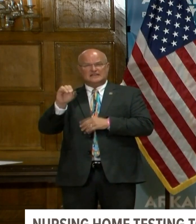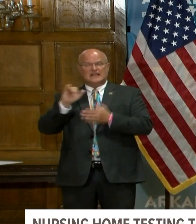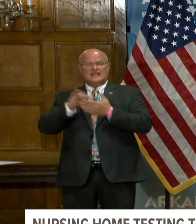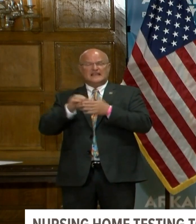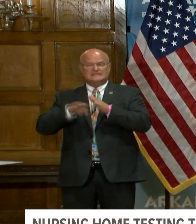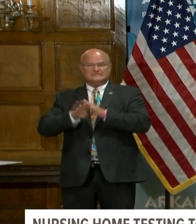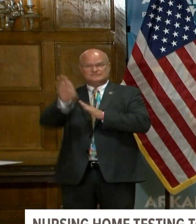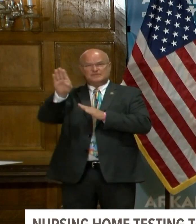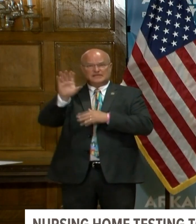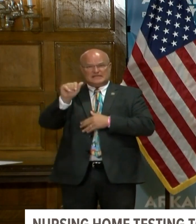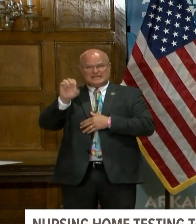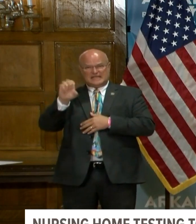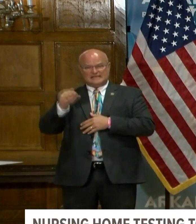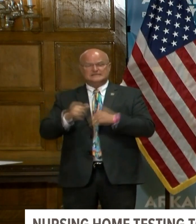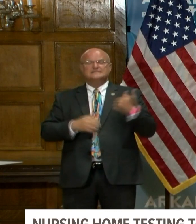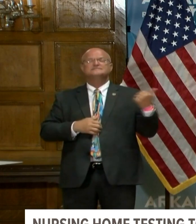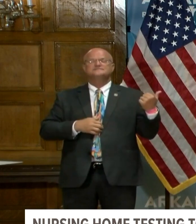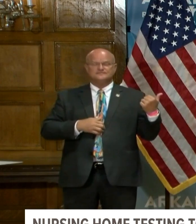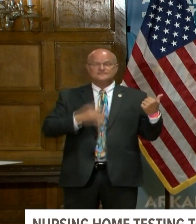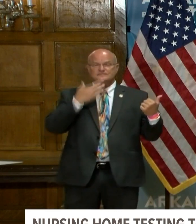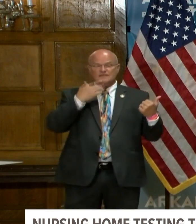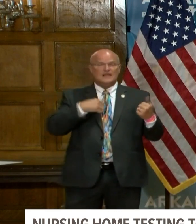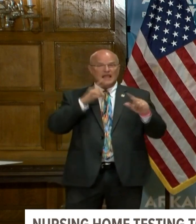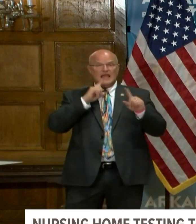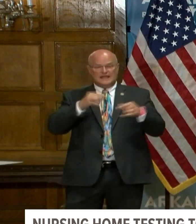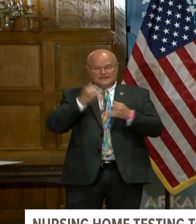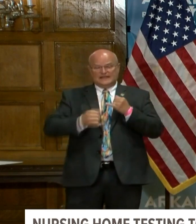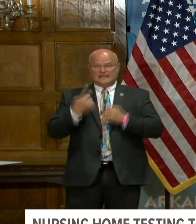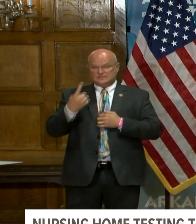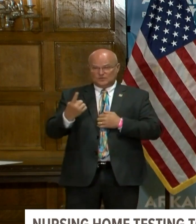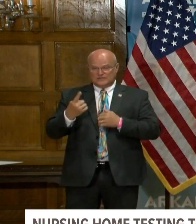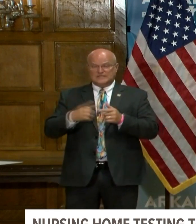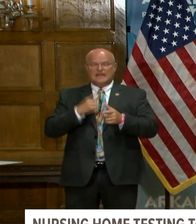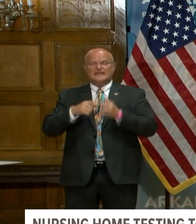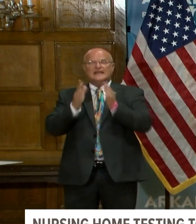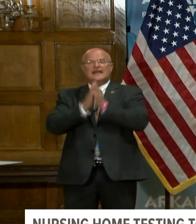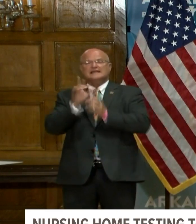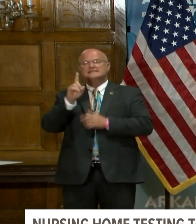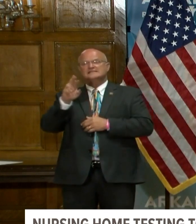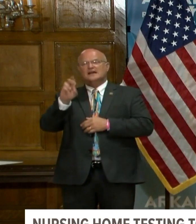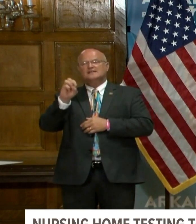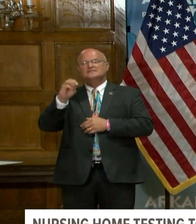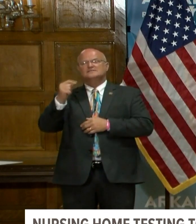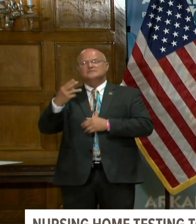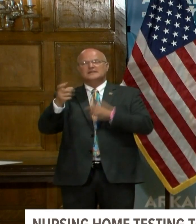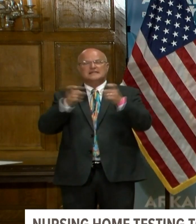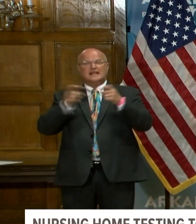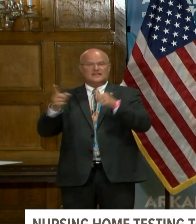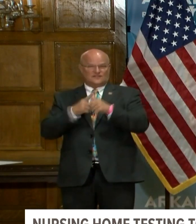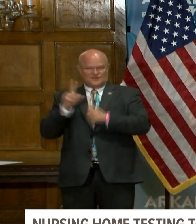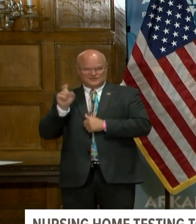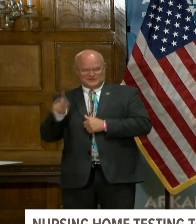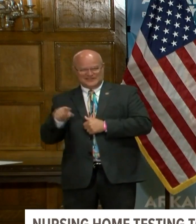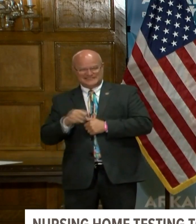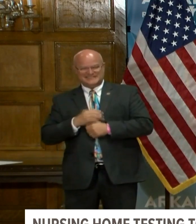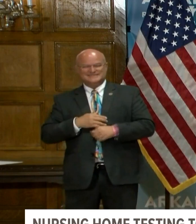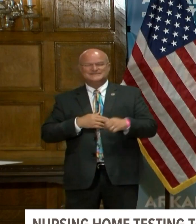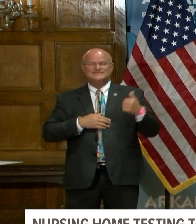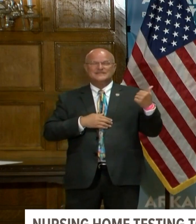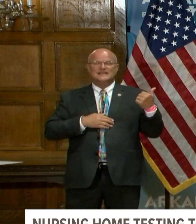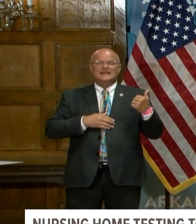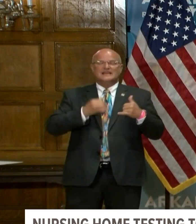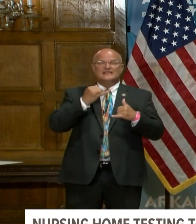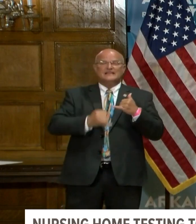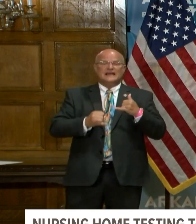spike in cases? Thank you, and I'll answer the last question, and I'll ask Dr. Smith to handle the first question. The